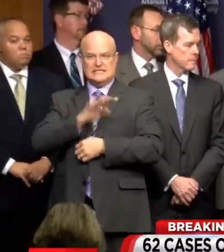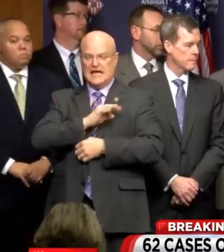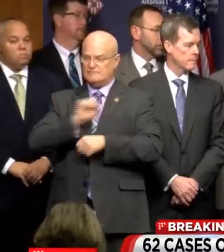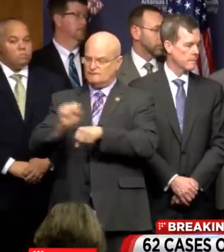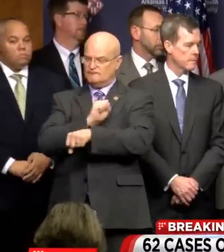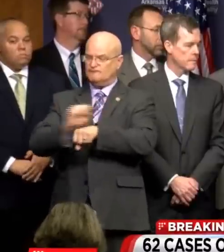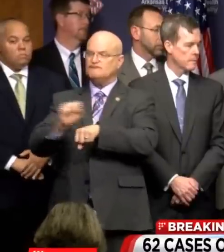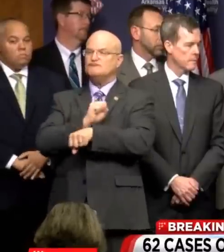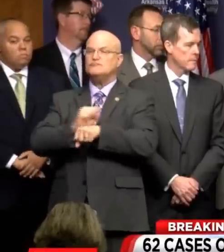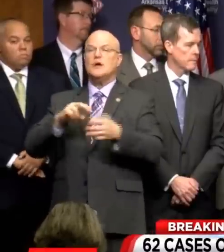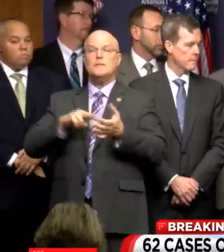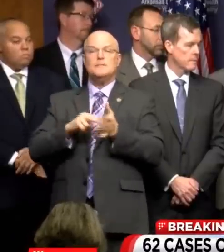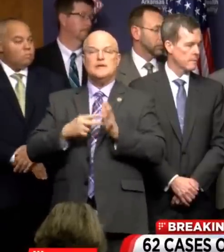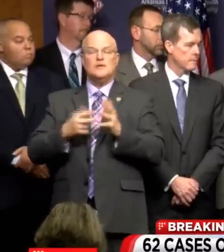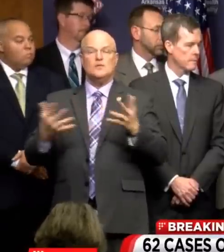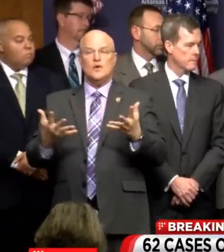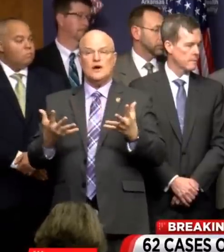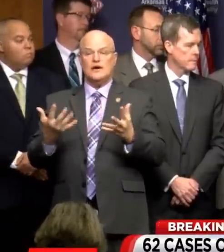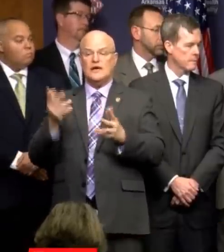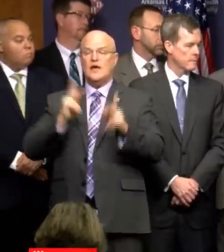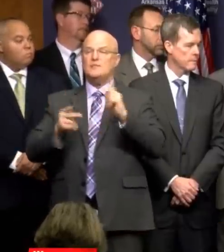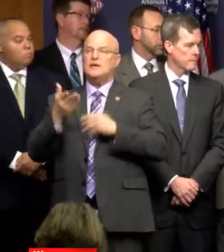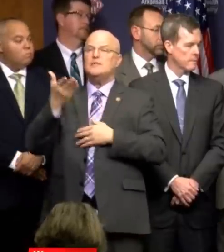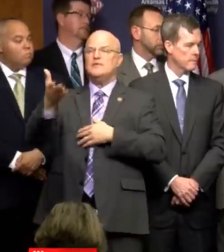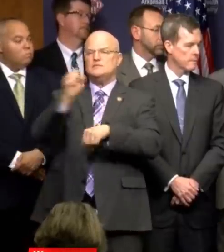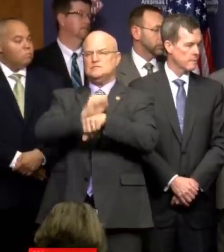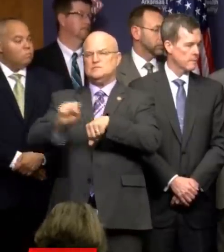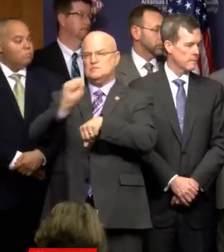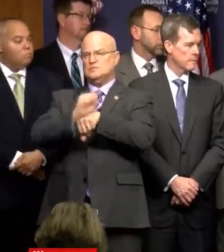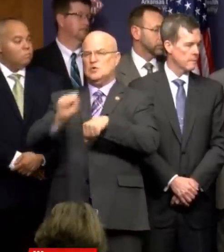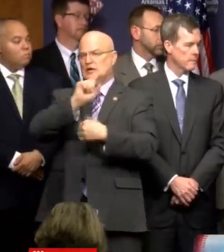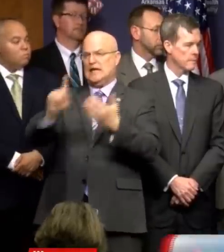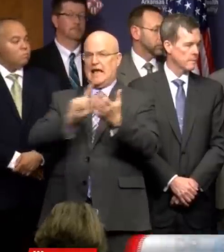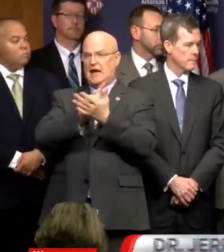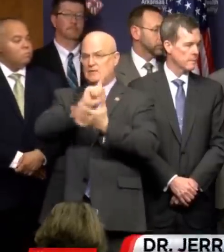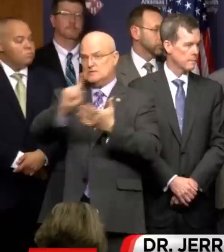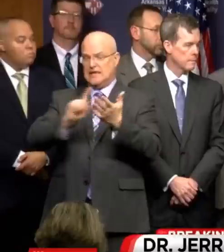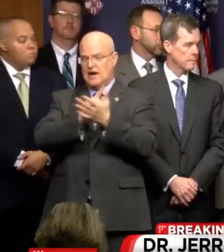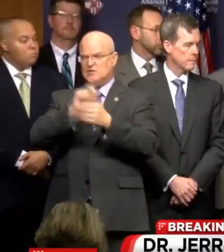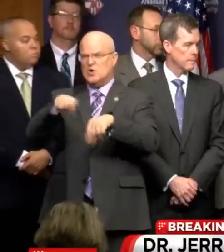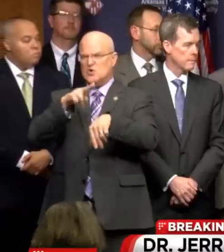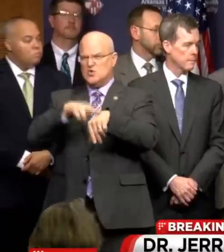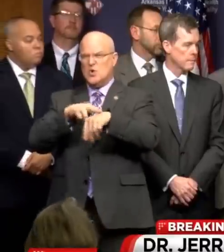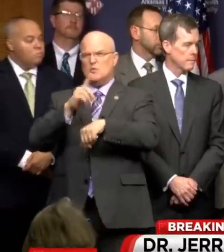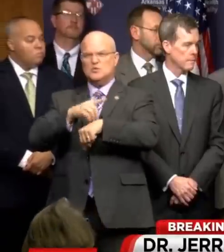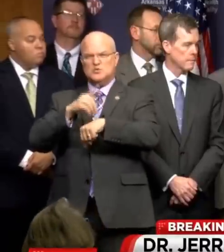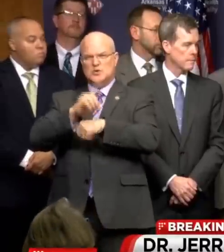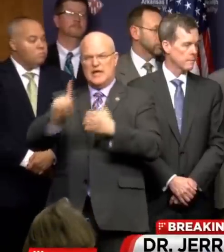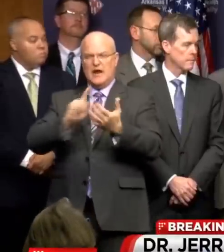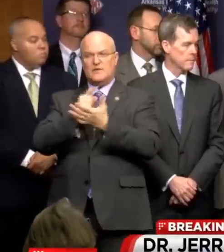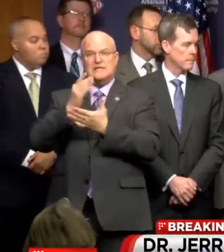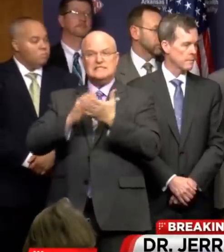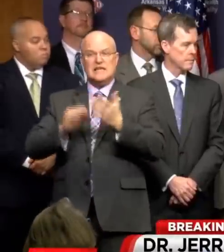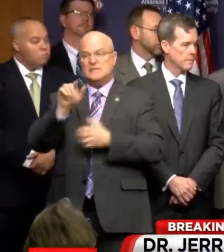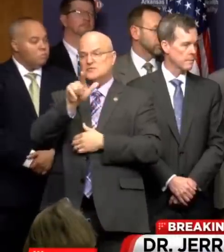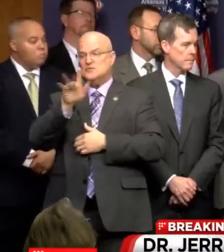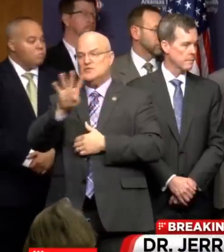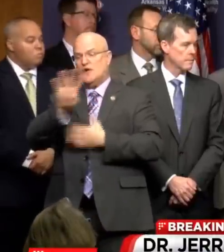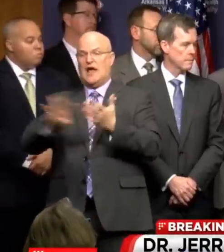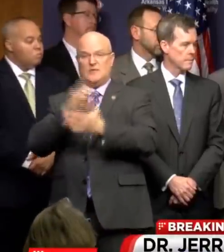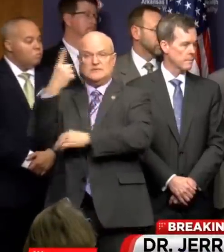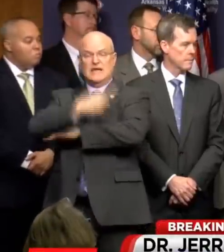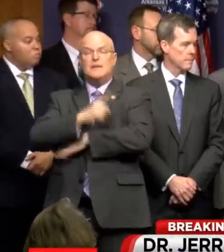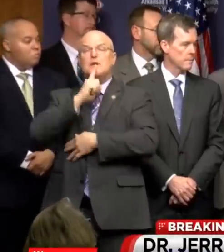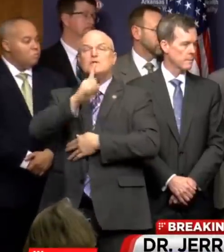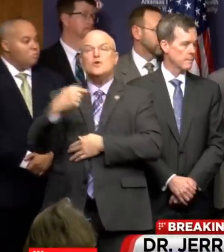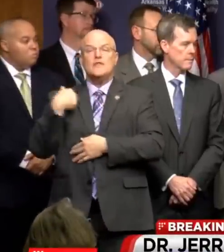fully operational, meaning that everyone is down there working hours beyond normal duty hours, some of them 24 hours a day, to